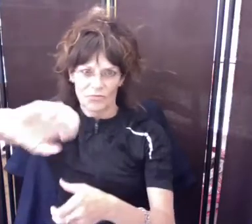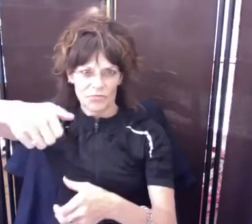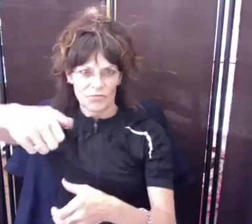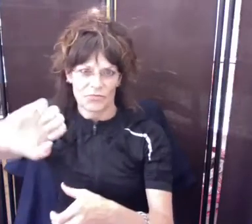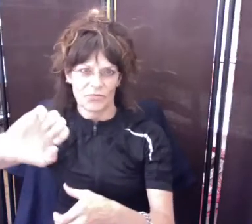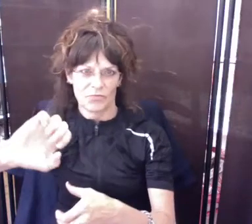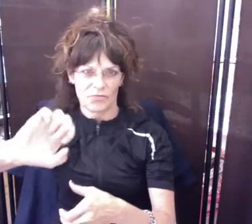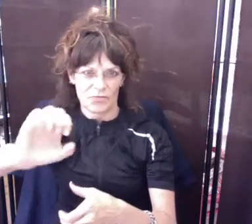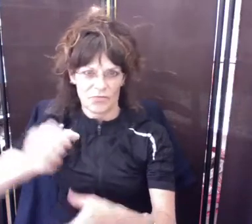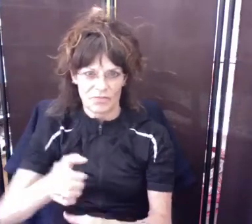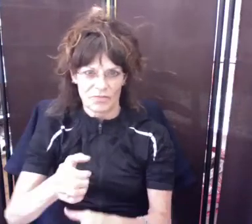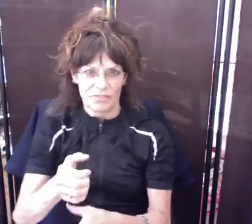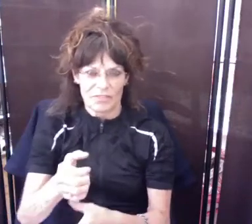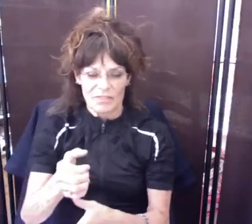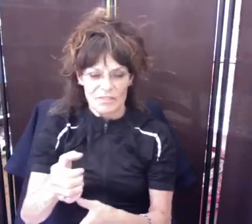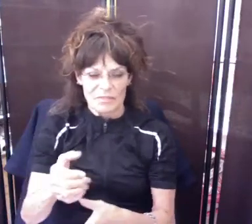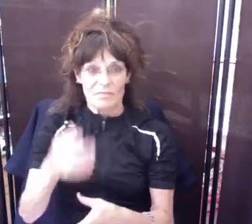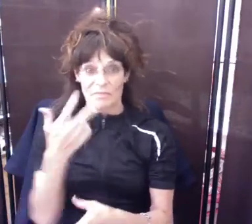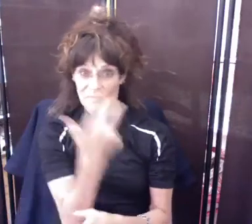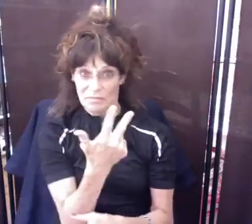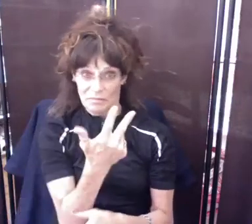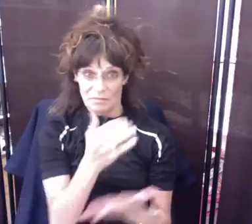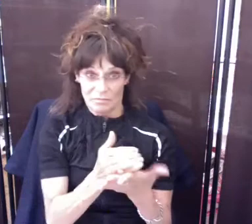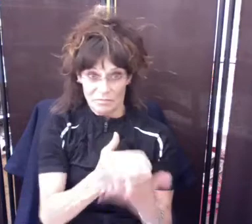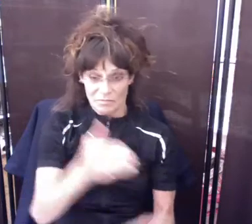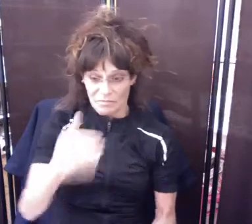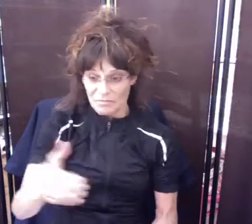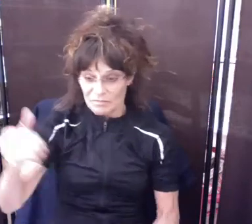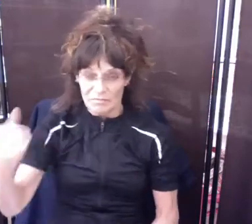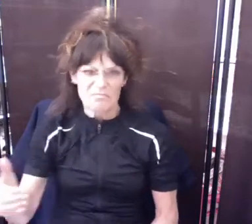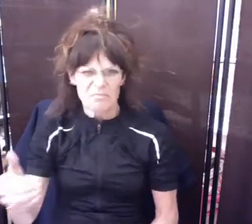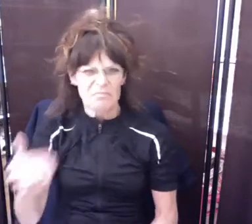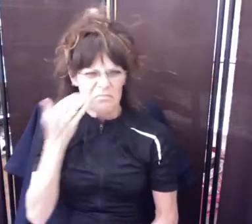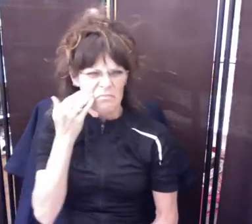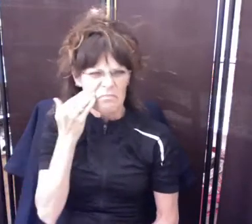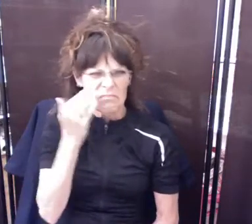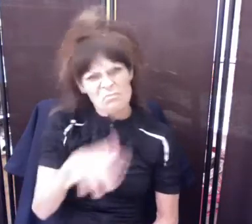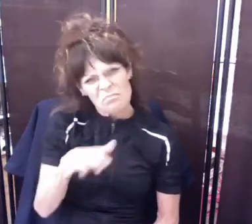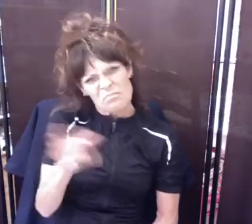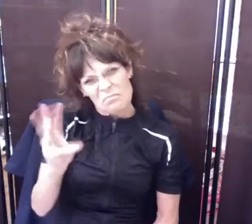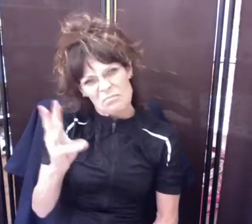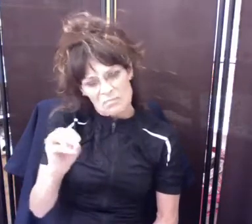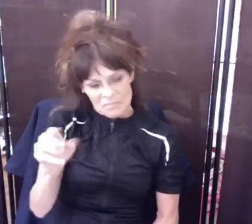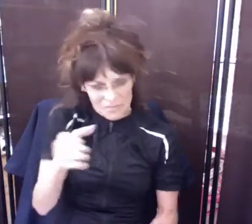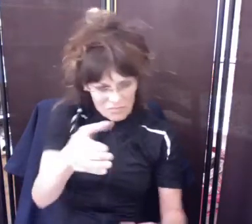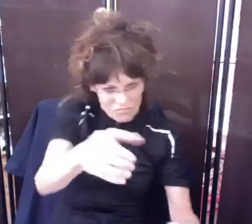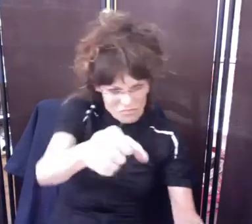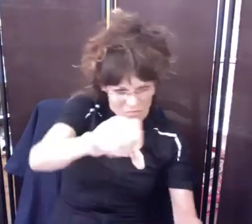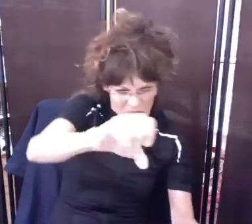pulled out 3 water glasses, you know, like 16-ounce glasses, and started pouring the warm Four Roses whiskey into